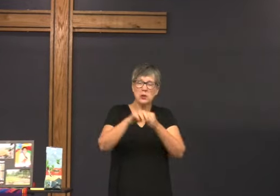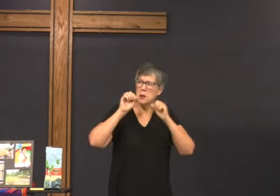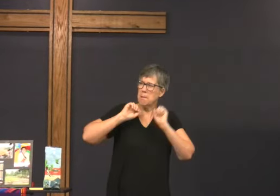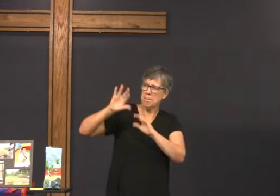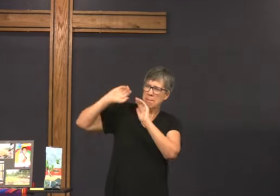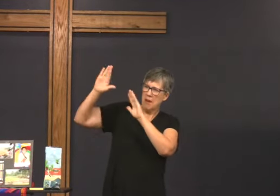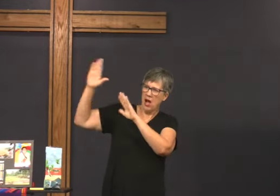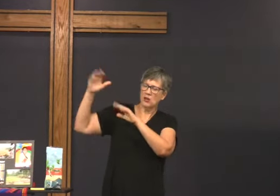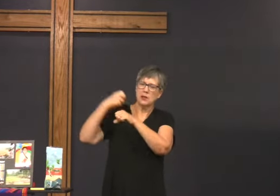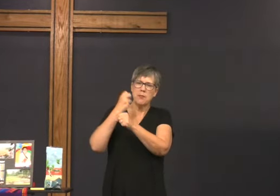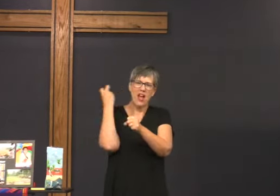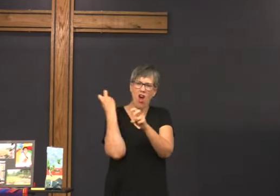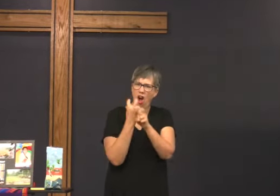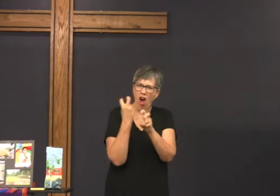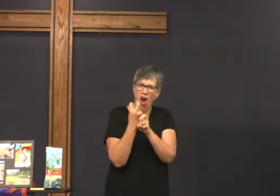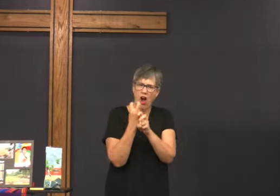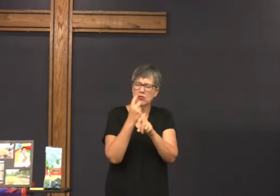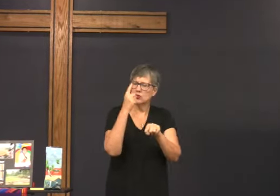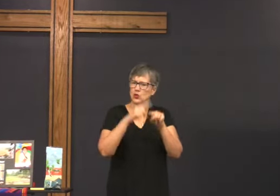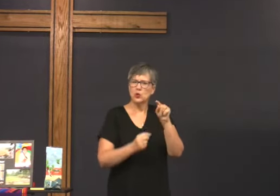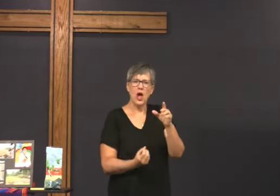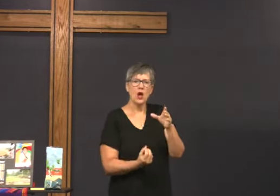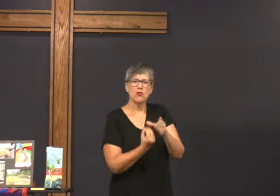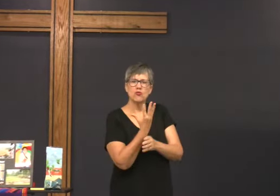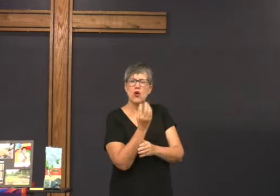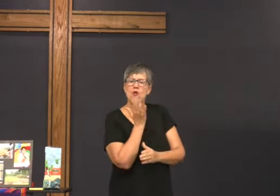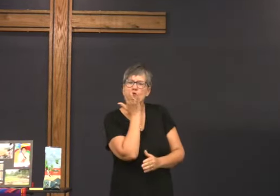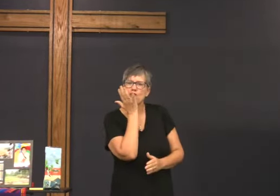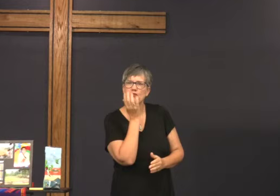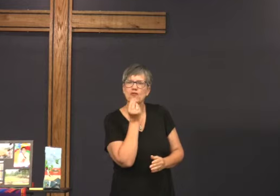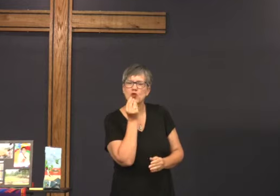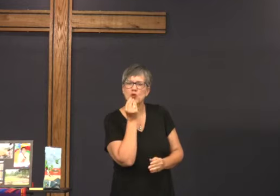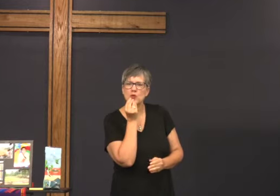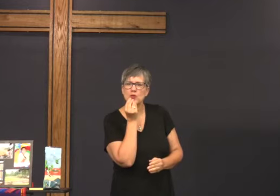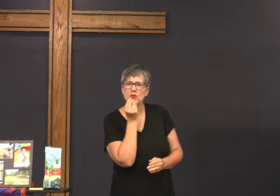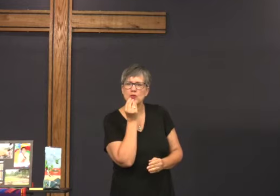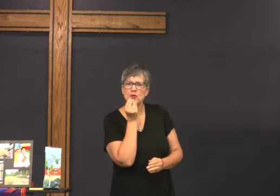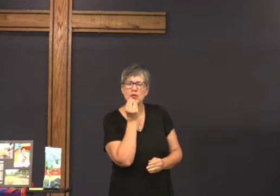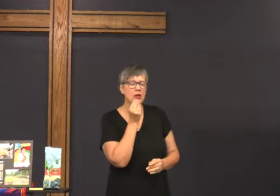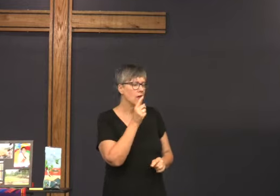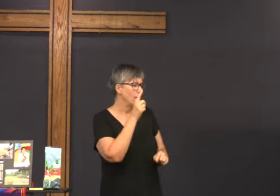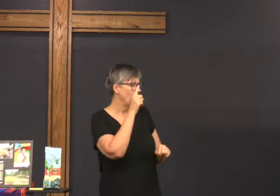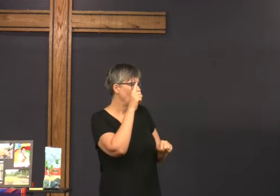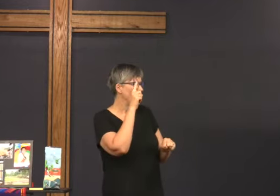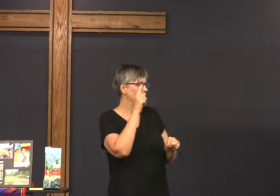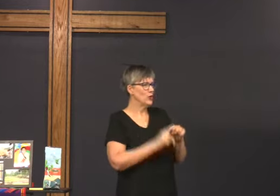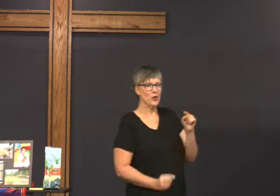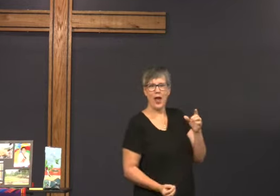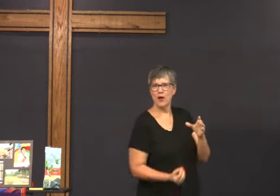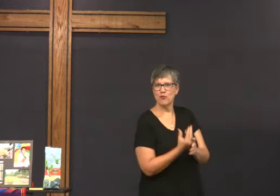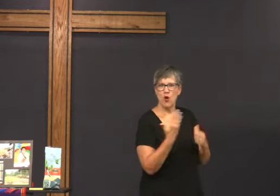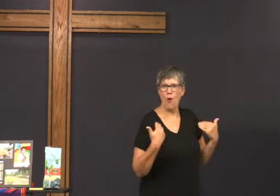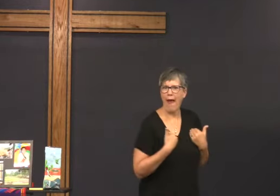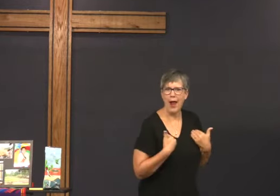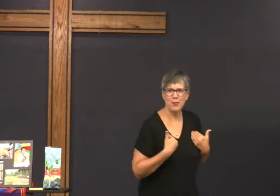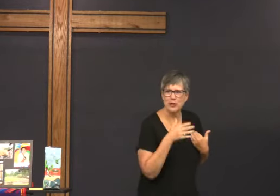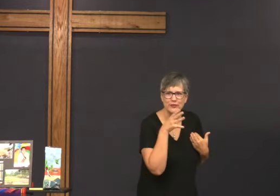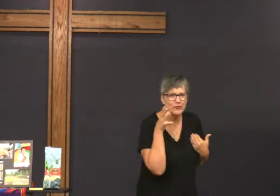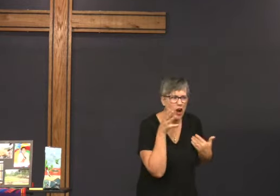are volcanoes. It's very difficult to grow food, to farm.